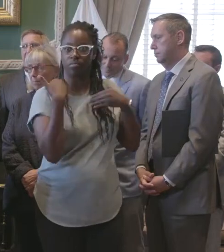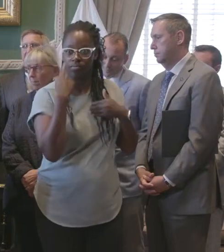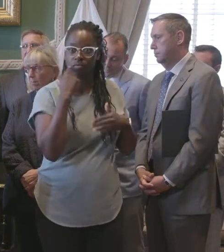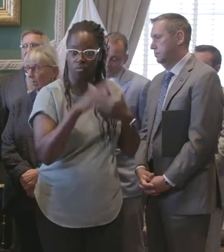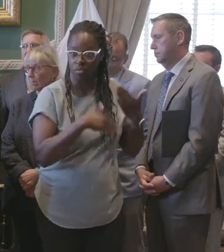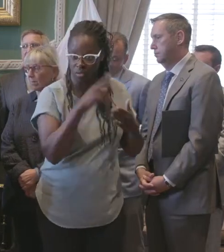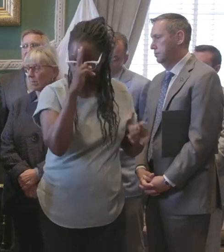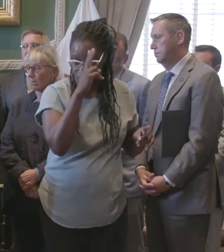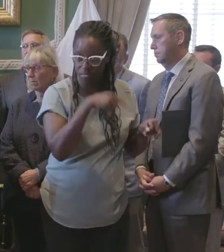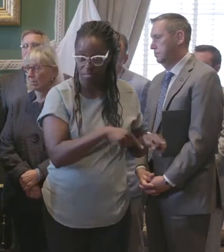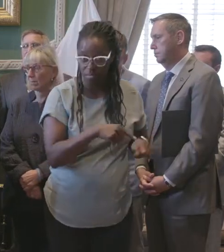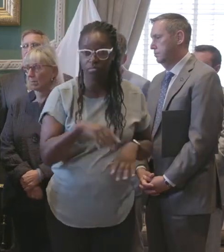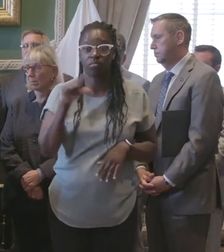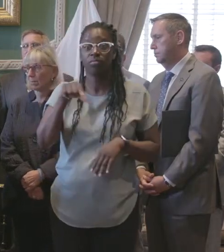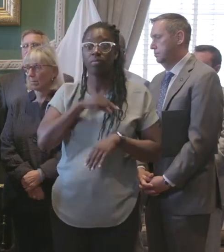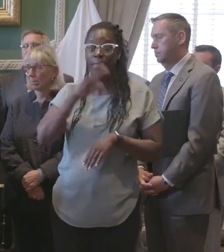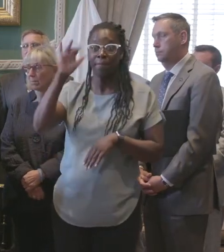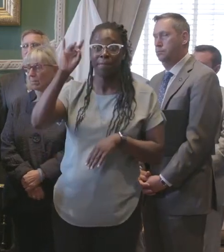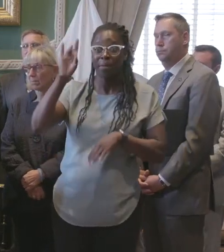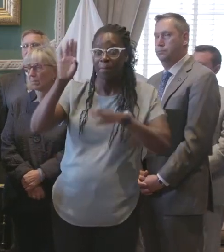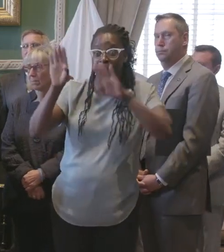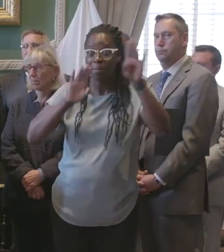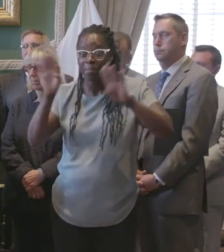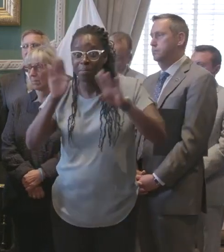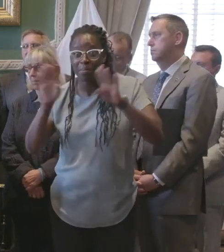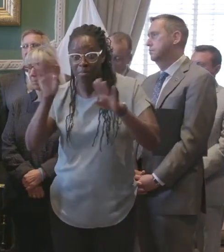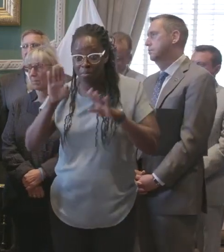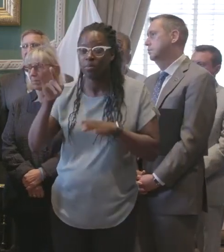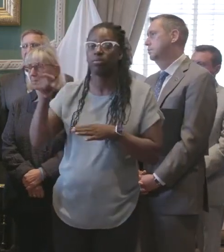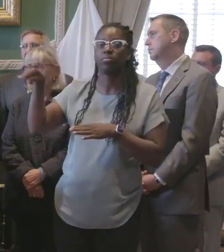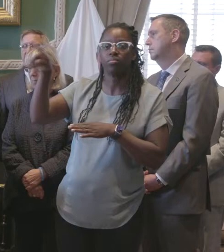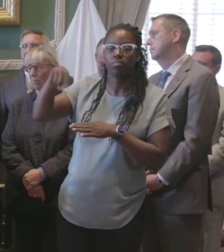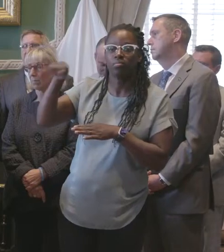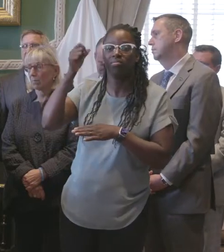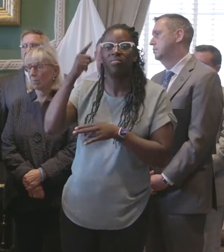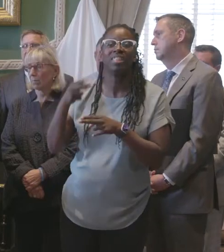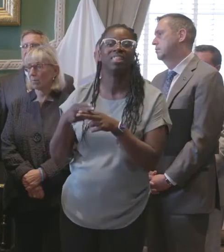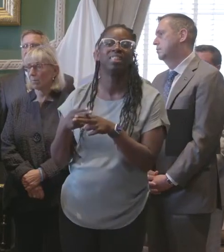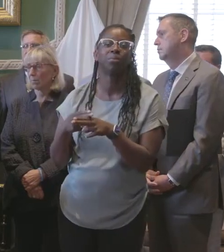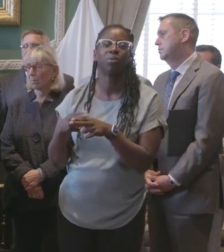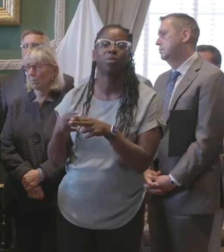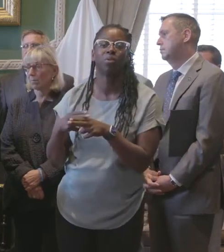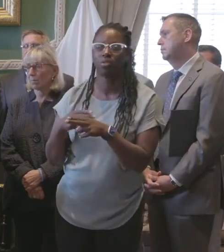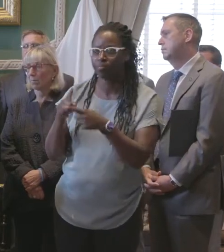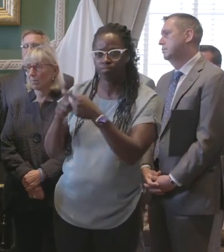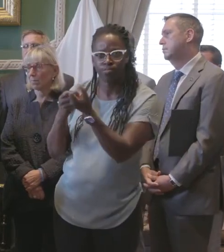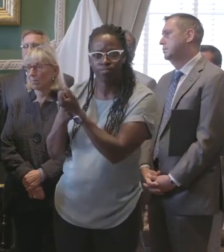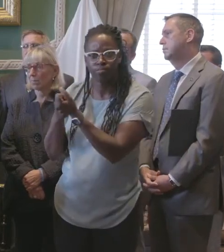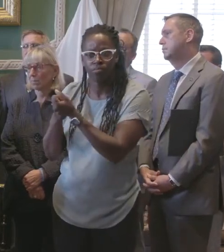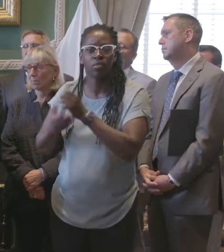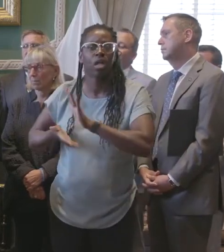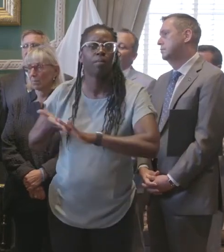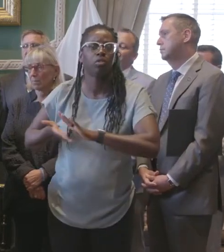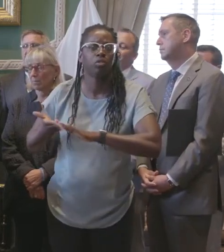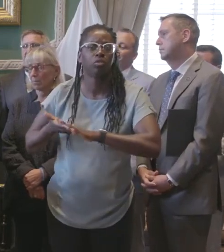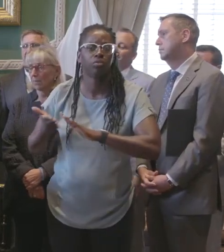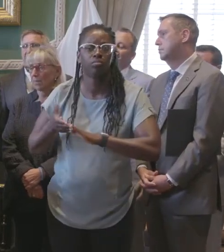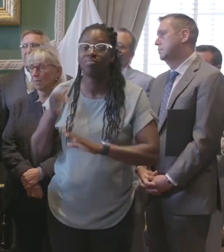so that's good. So this is just an interim measure to provide relief in terms of operating expenses, not for